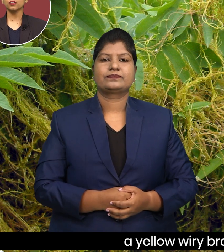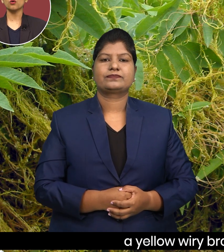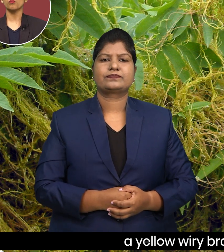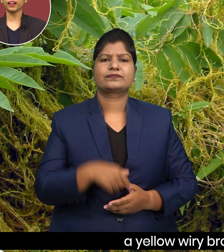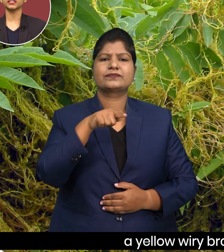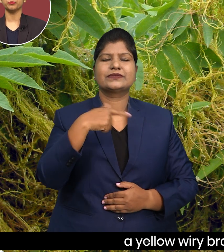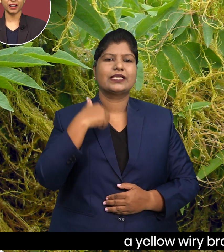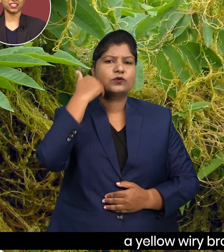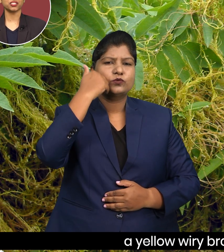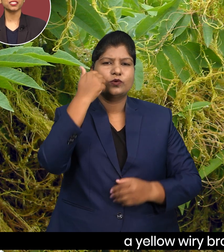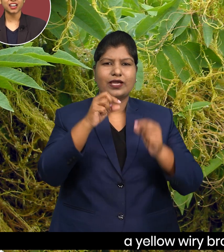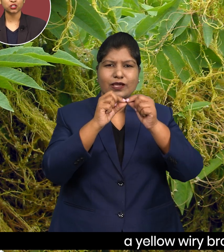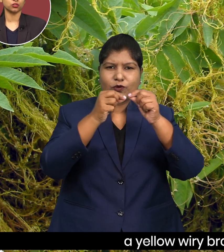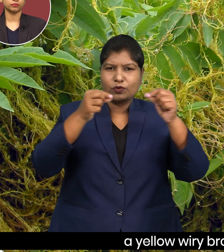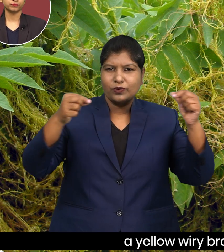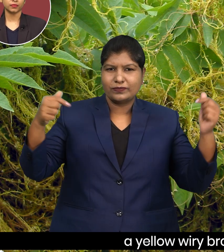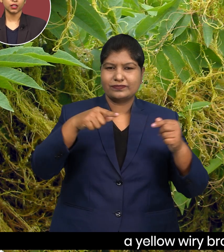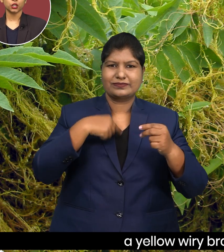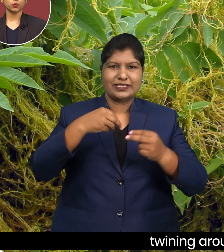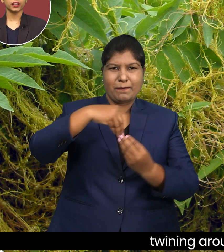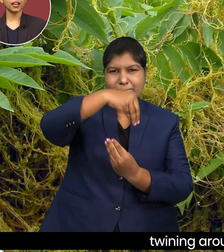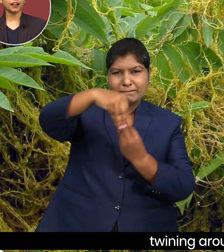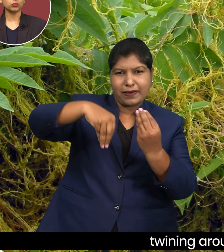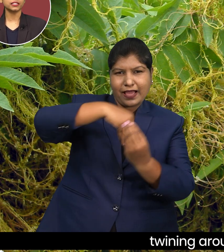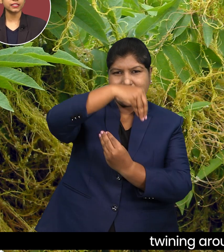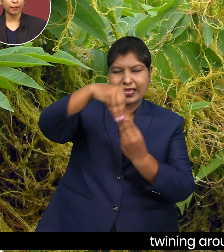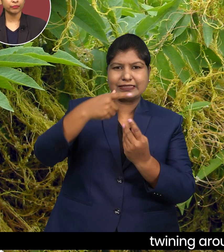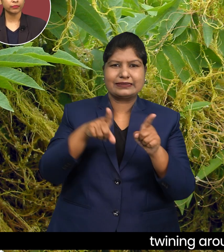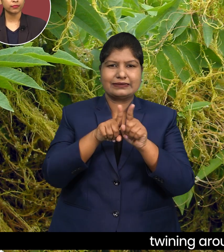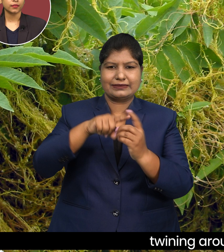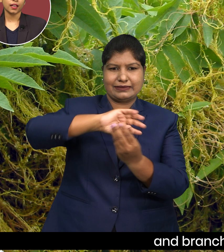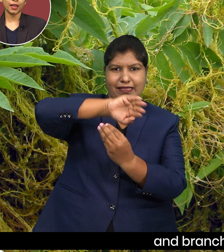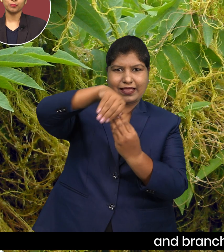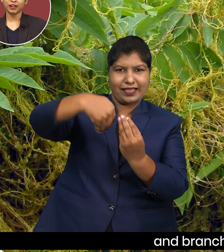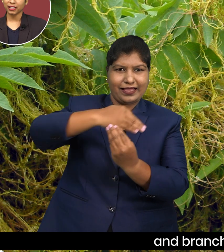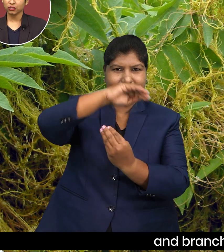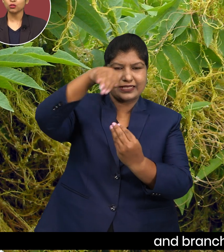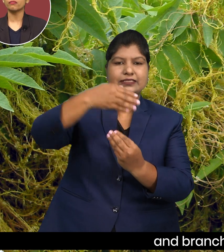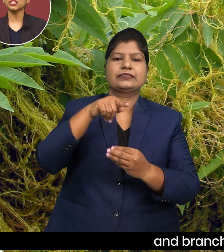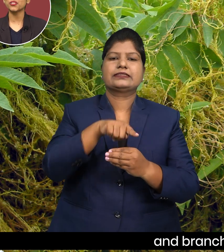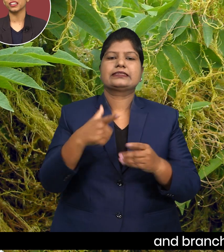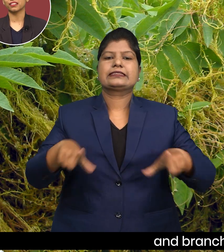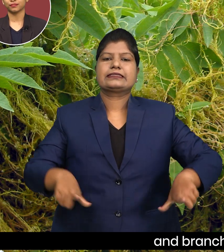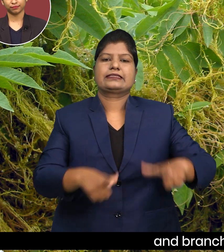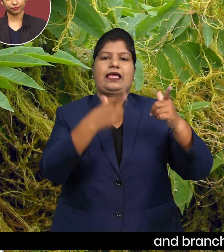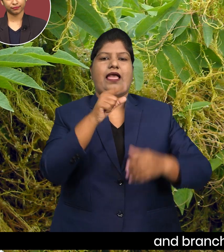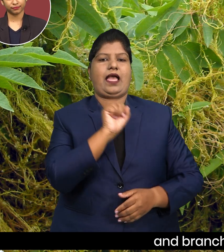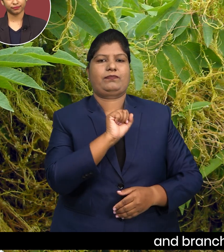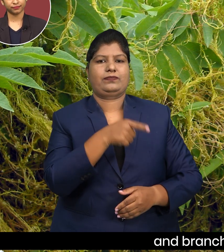A yellow wiry branched structure twining around the stem and branches of a tree.